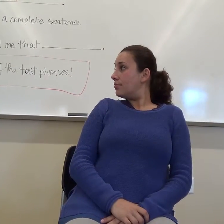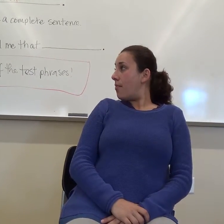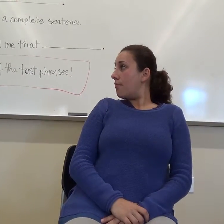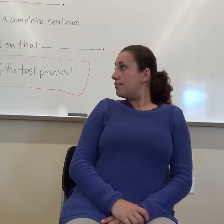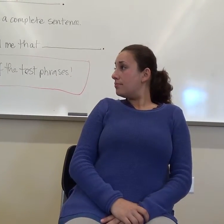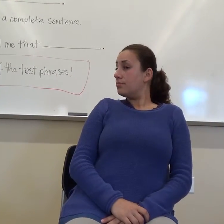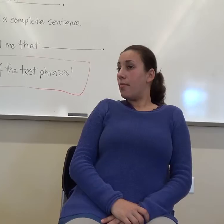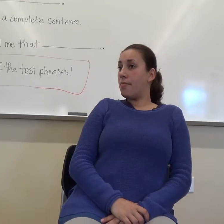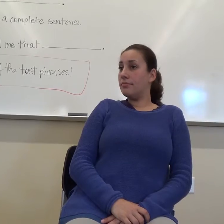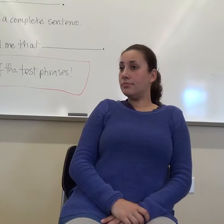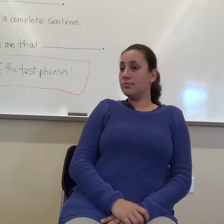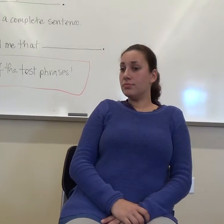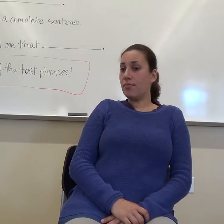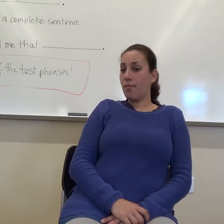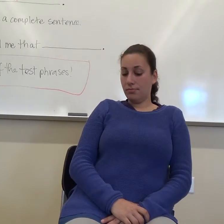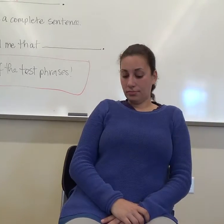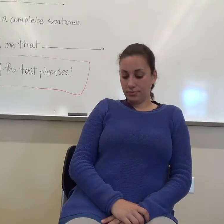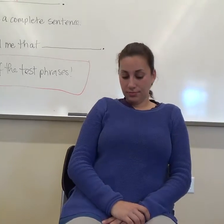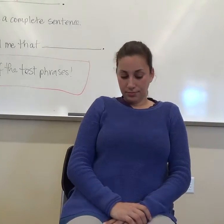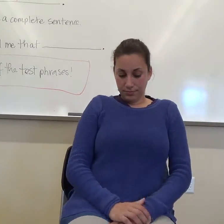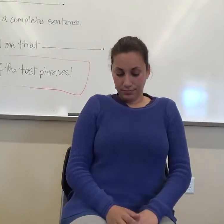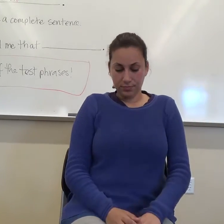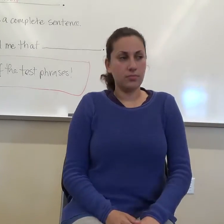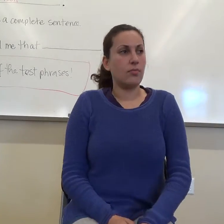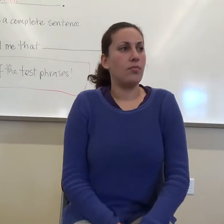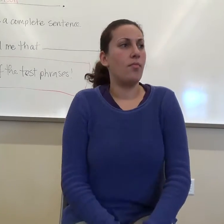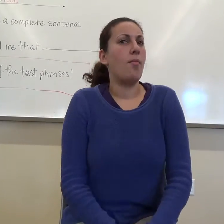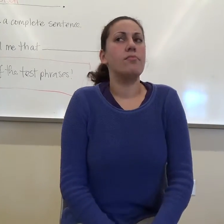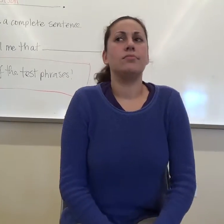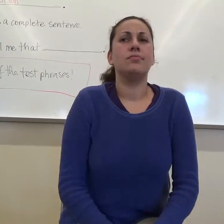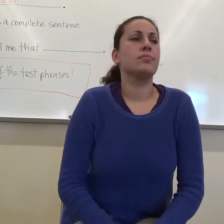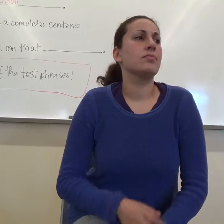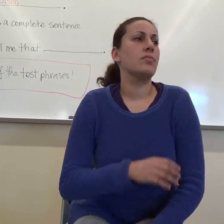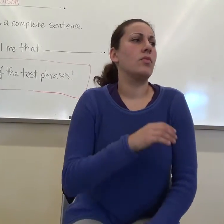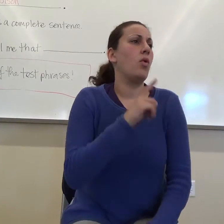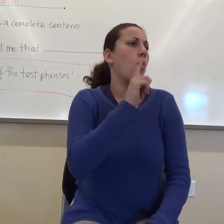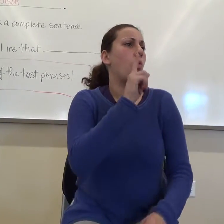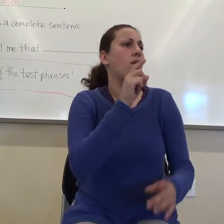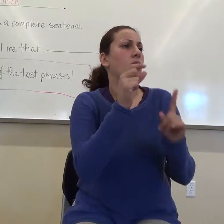Okay. Where did Louise get that from?